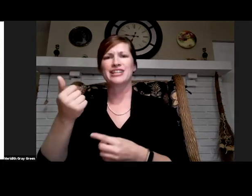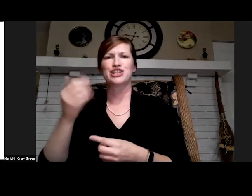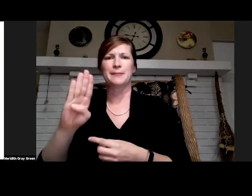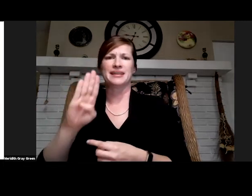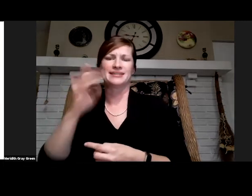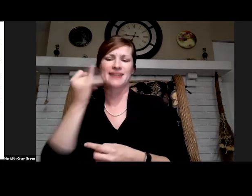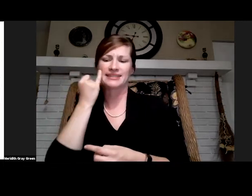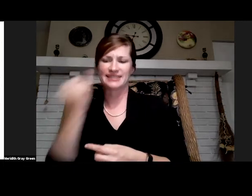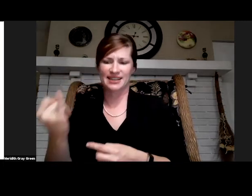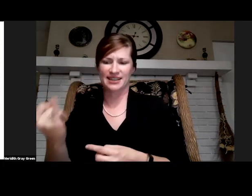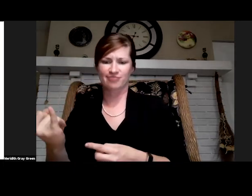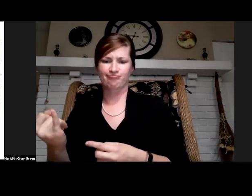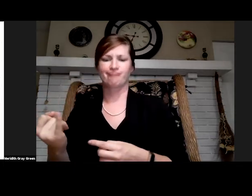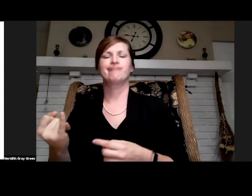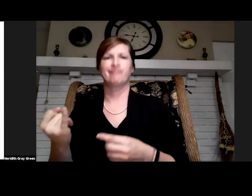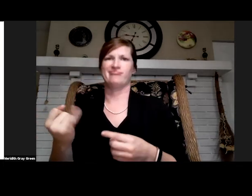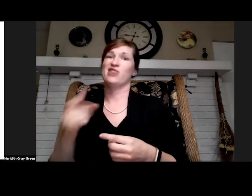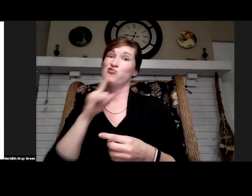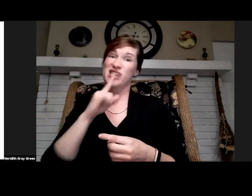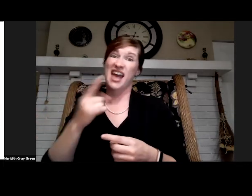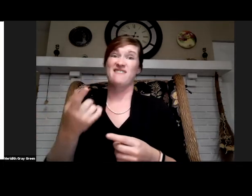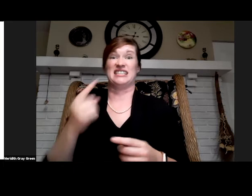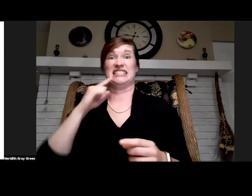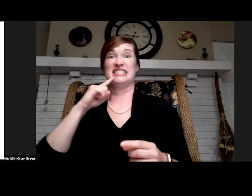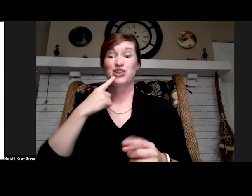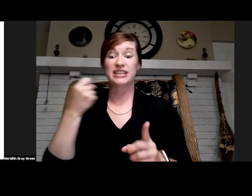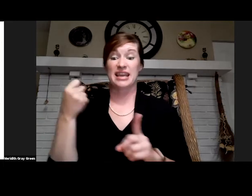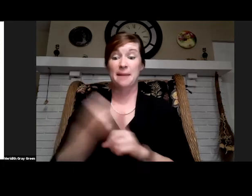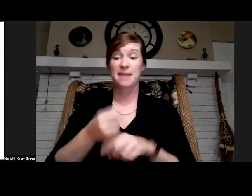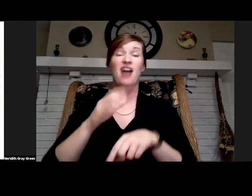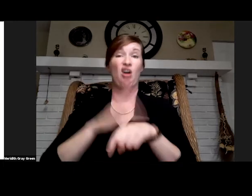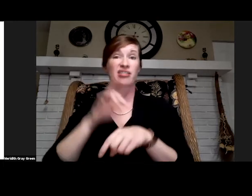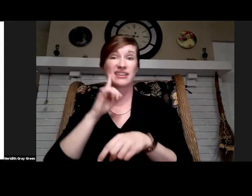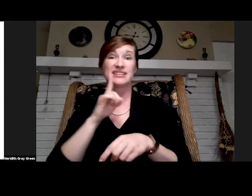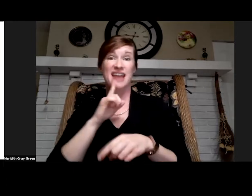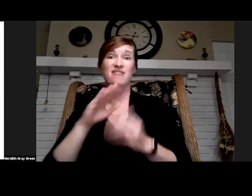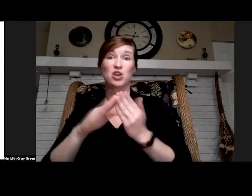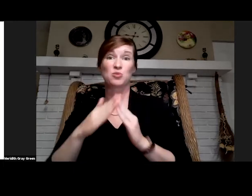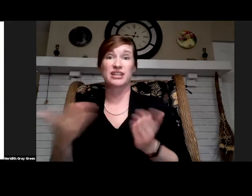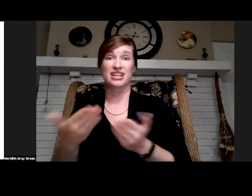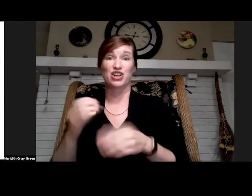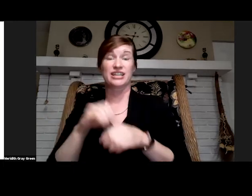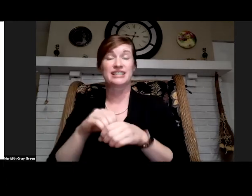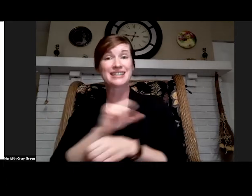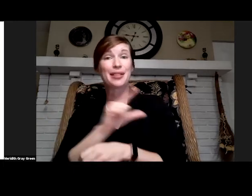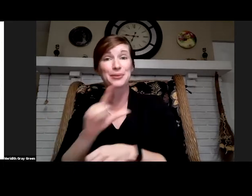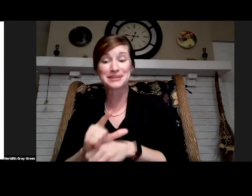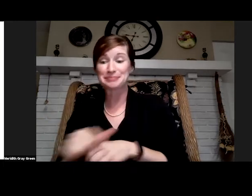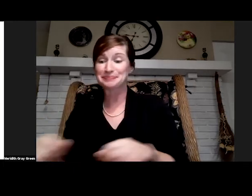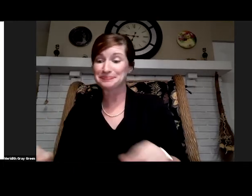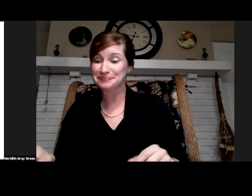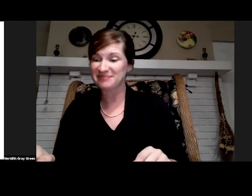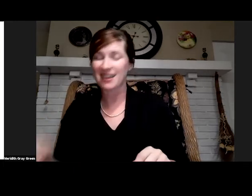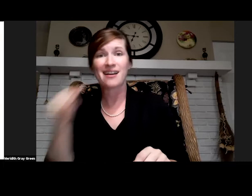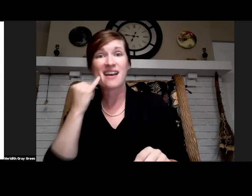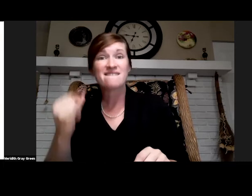Both continue to champion Alexander Graham Bell's ideas and have considerable impact on the deaf community